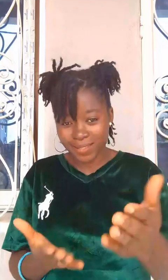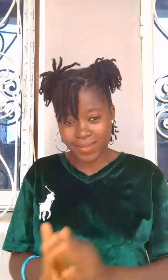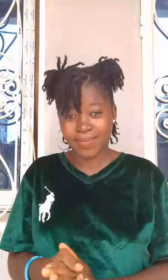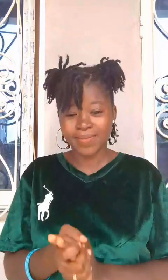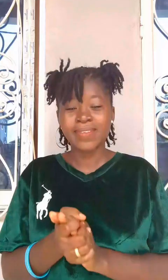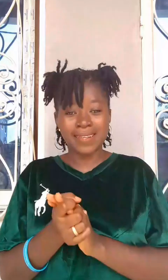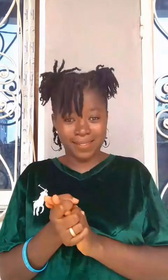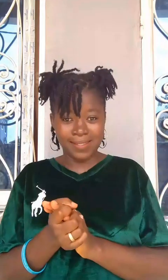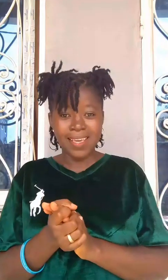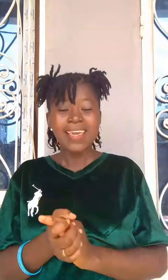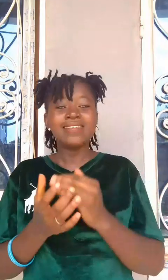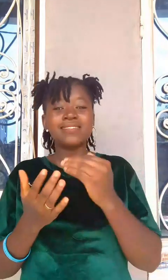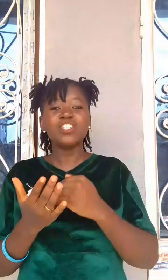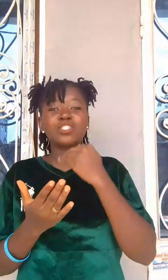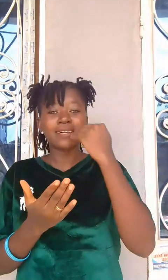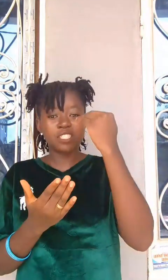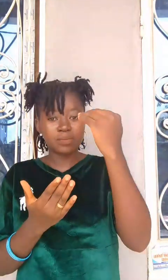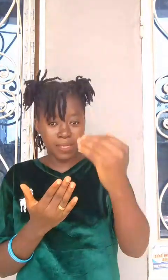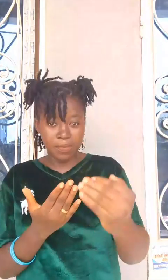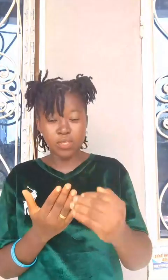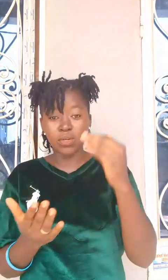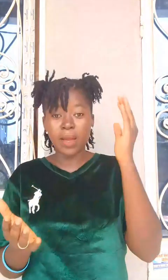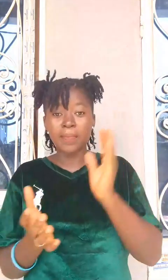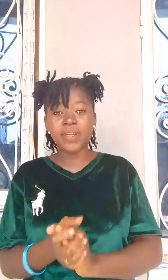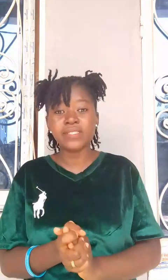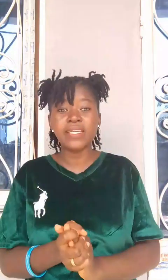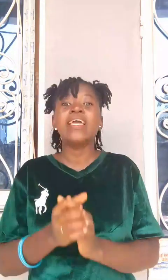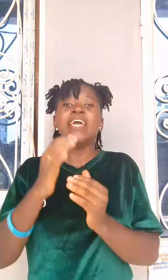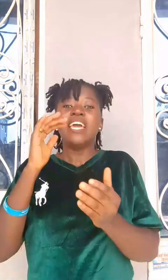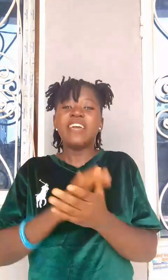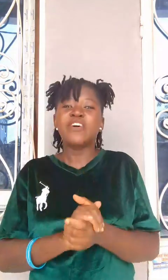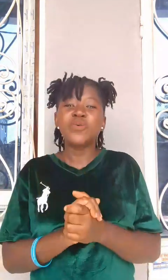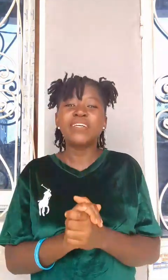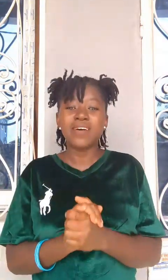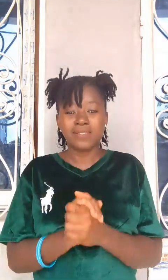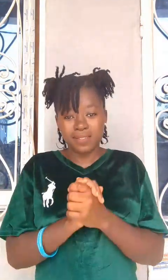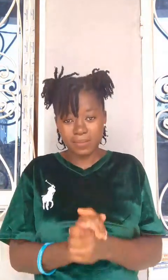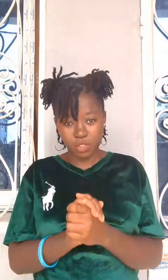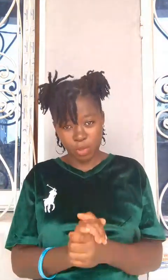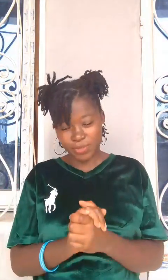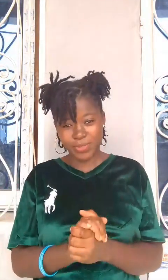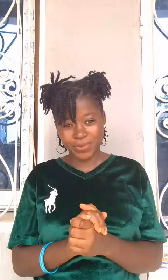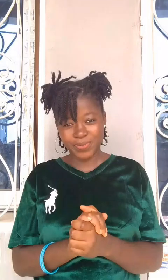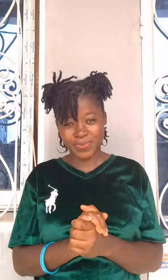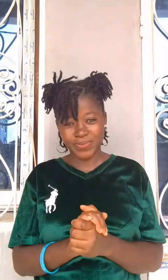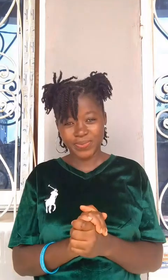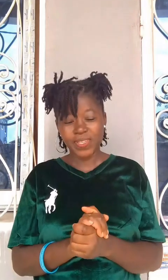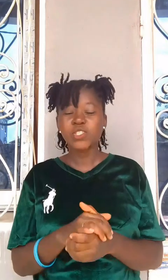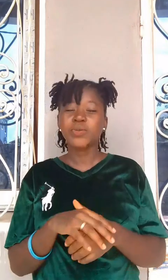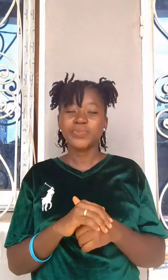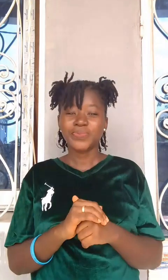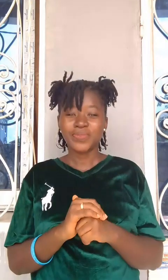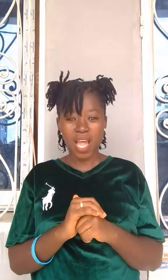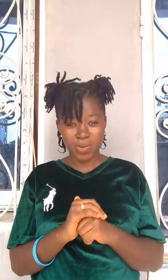person. Yes, it's still transmittable to another person even without symptoms. So now,